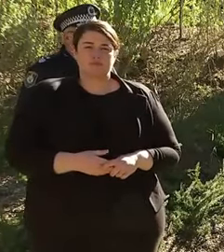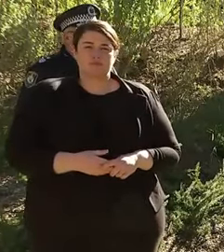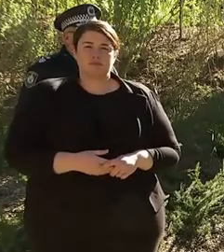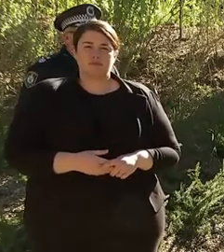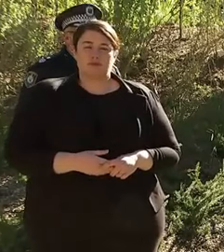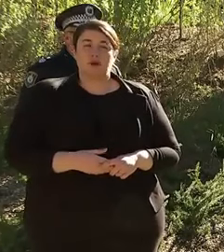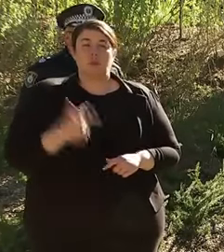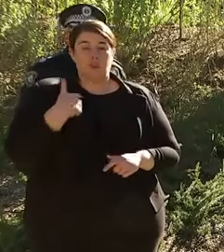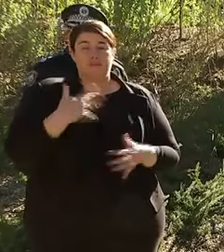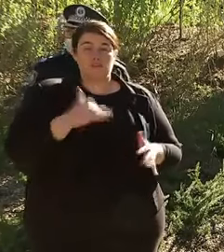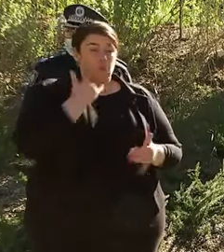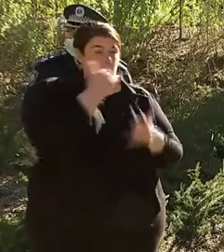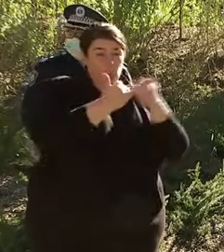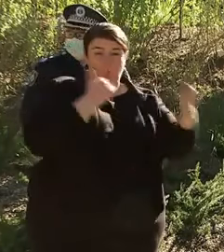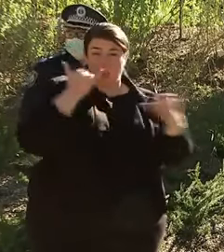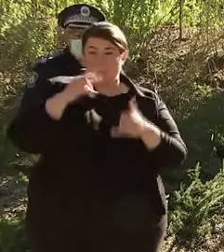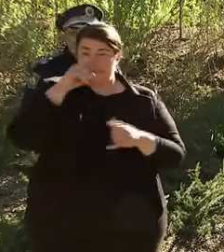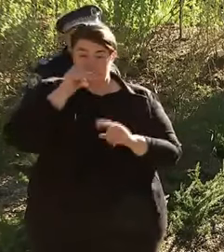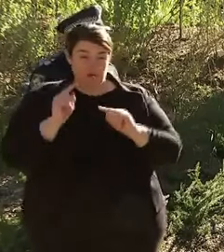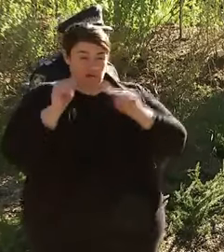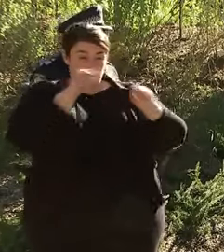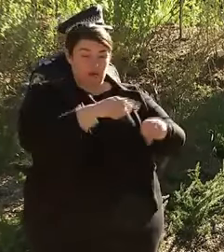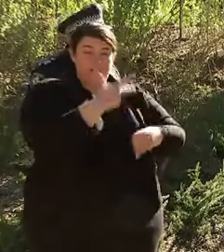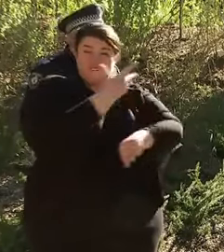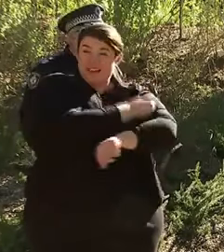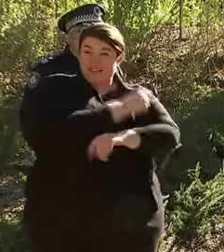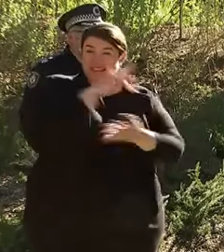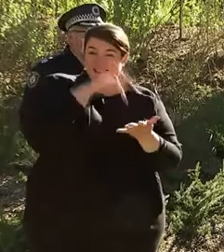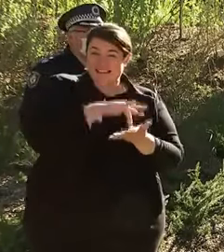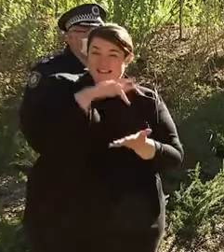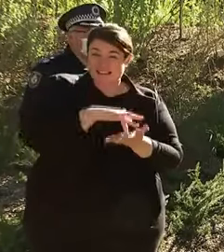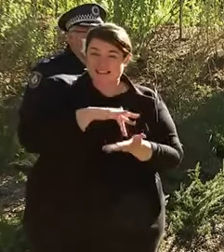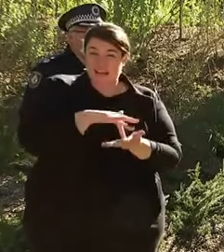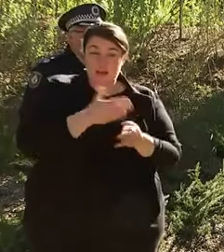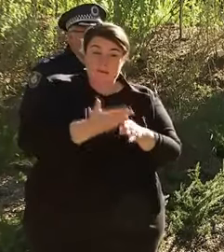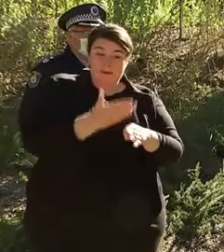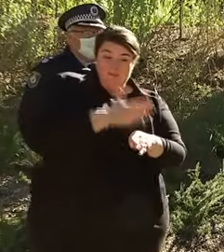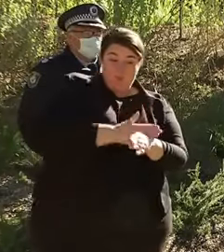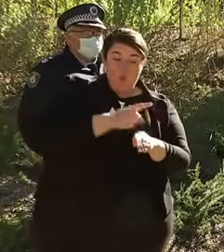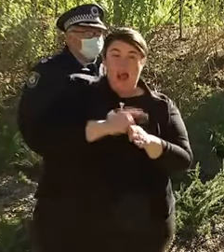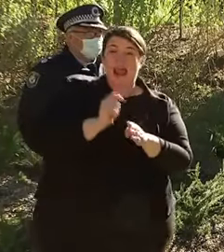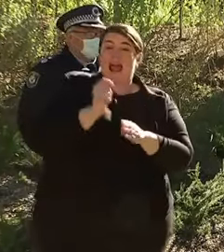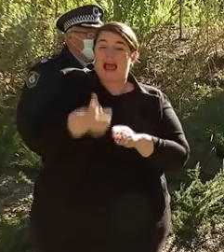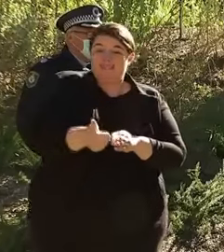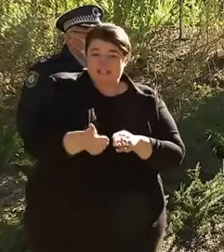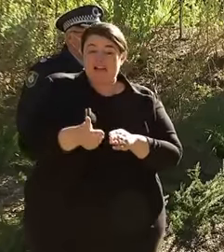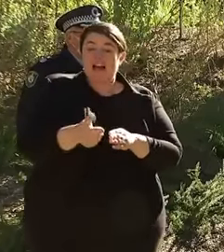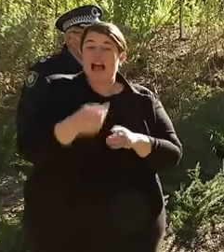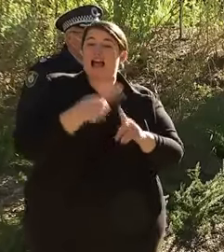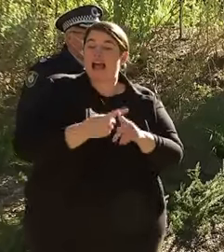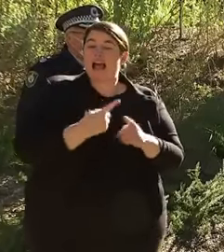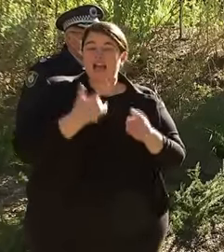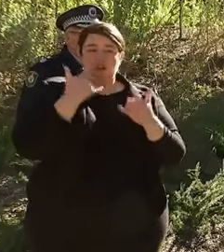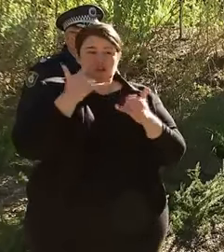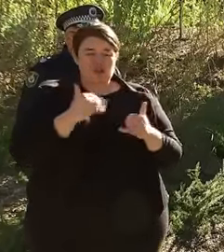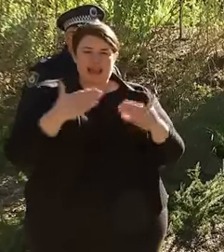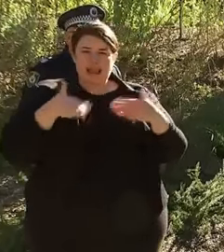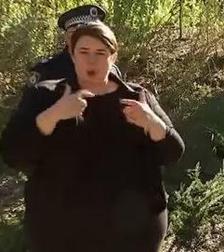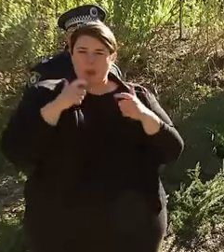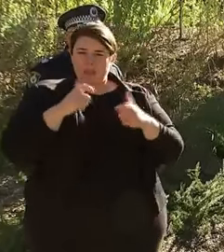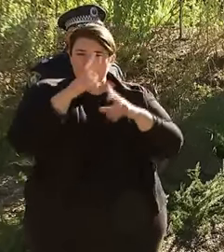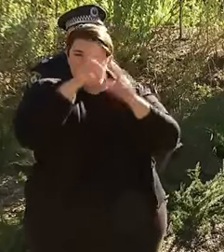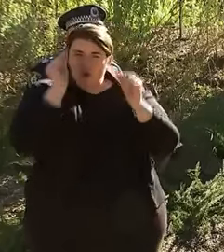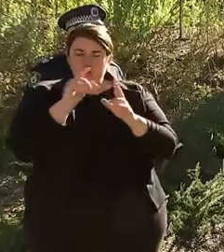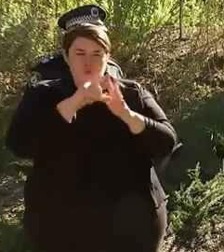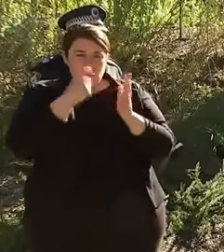attended that vaccine centre in a period before and after the case, and also looked at healthcare staff that